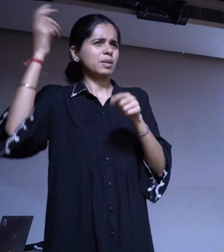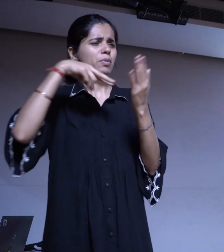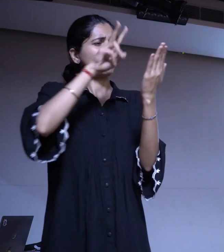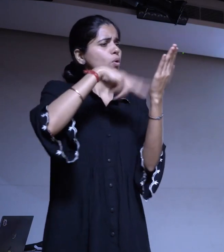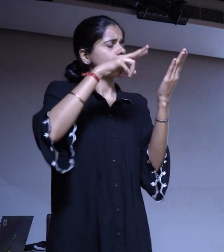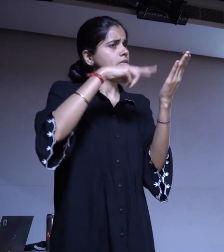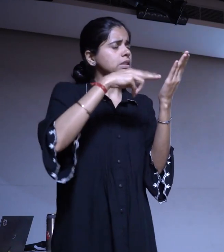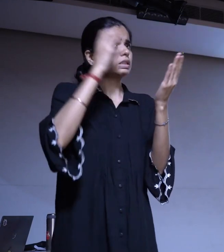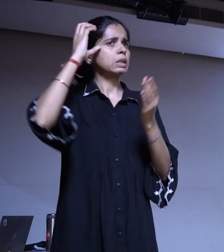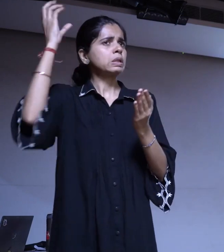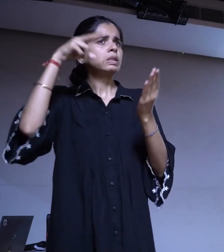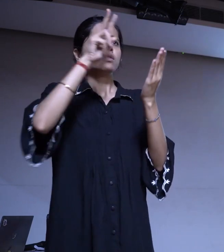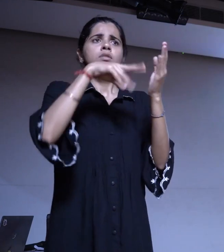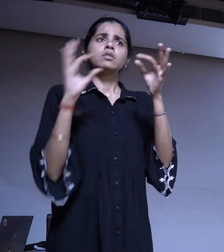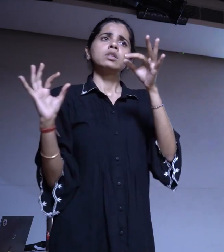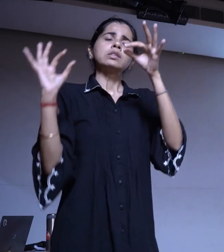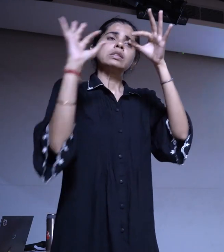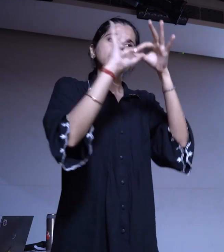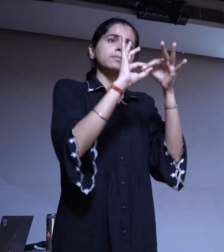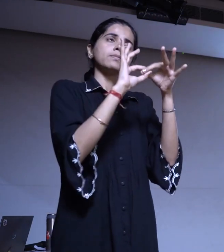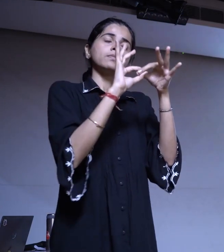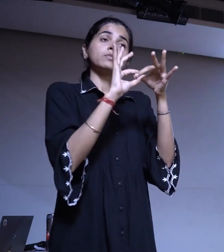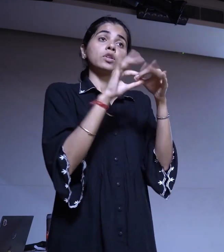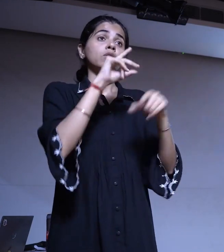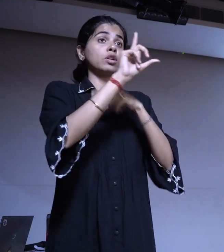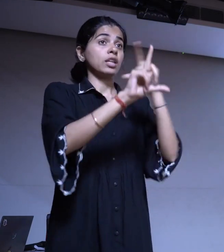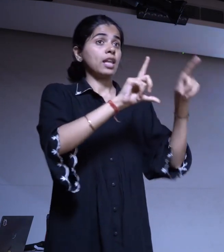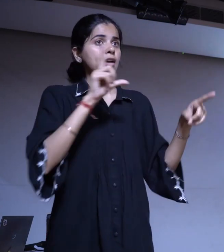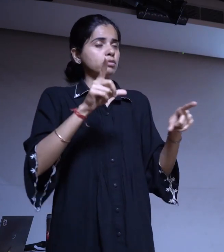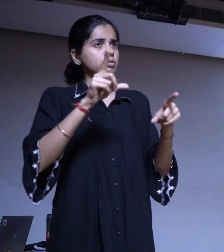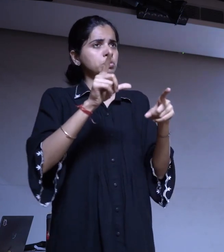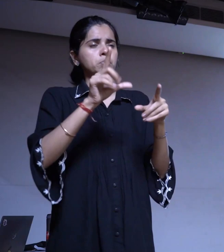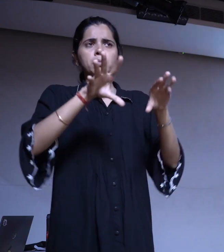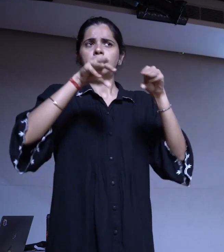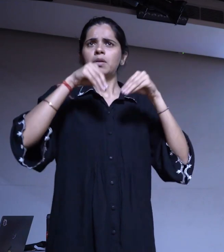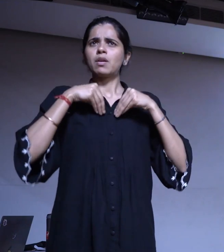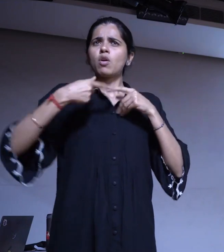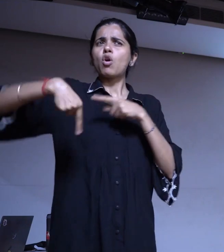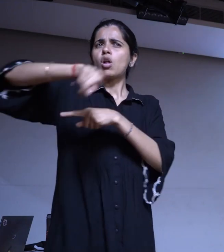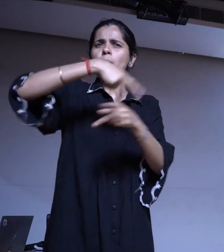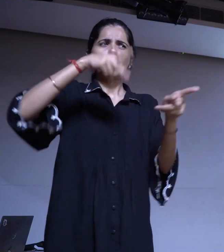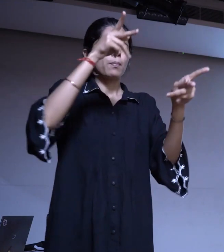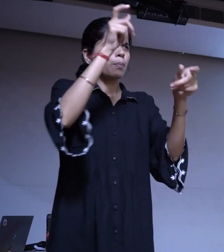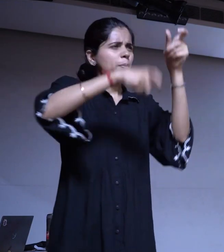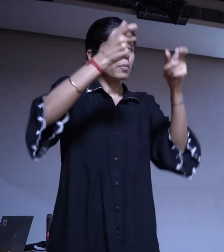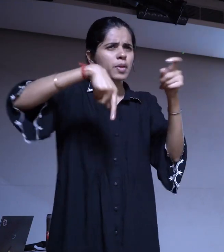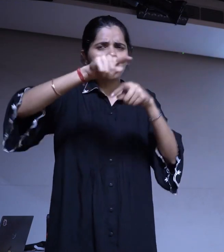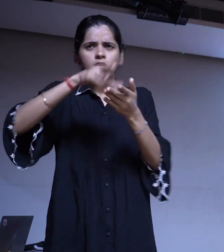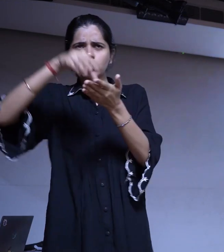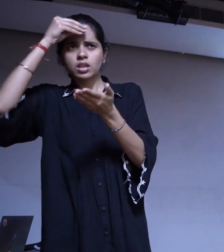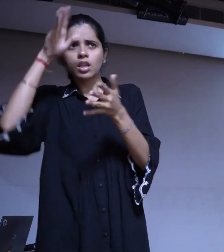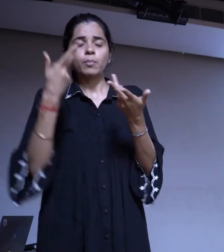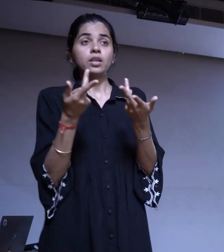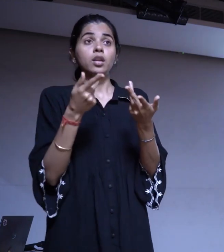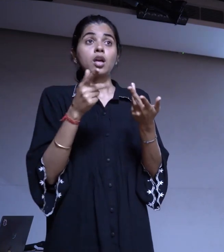reading we know that um language can be picked up just by being with people but in order to